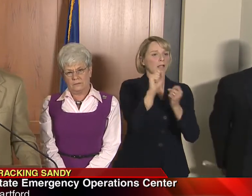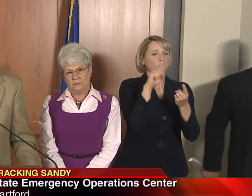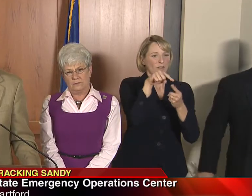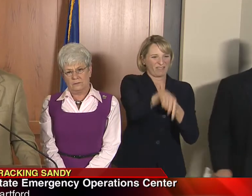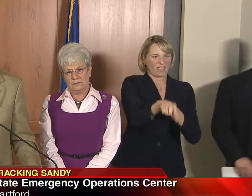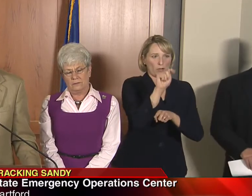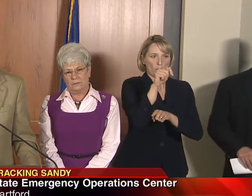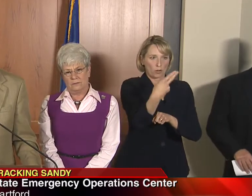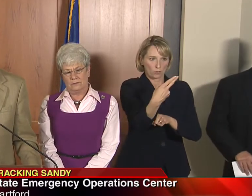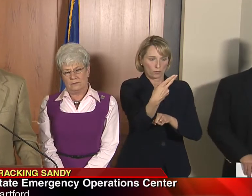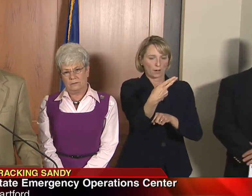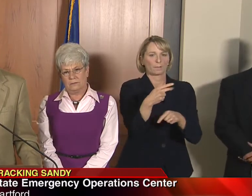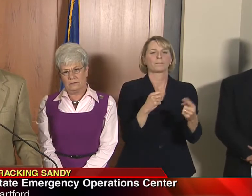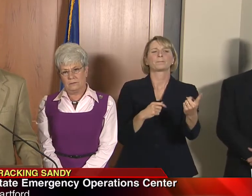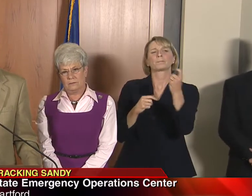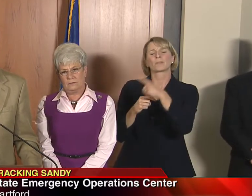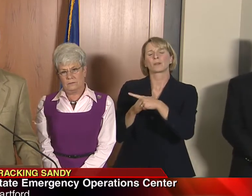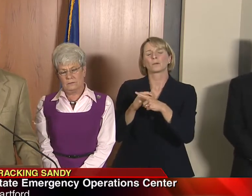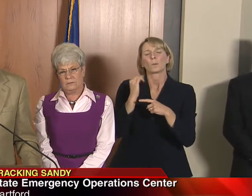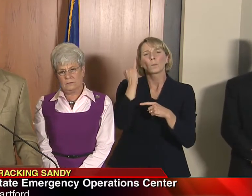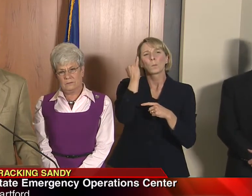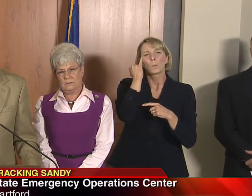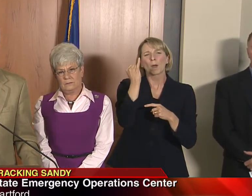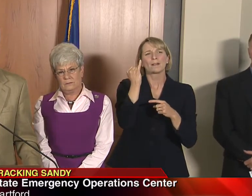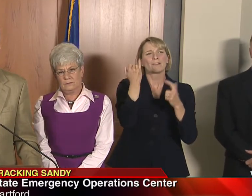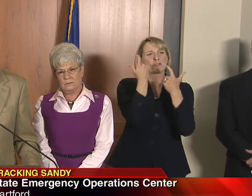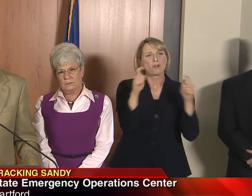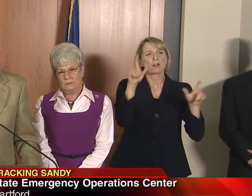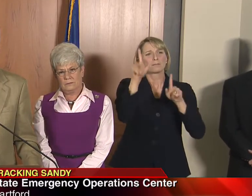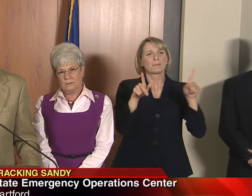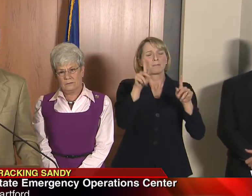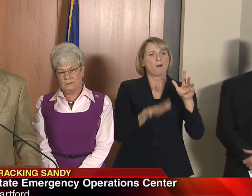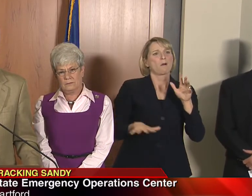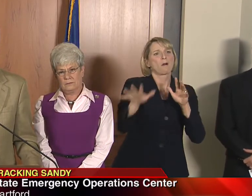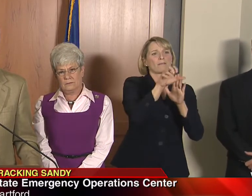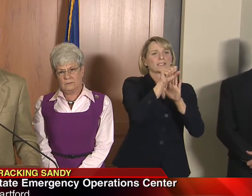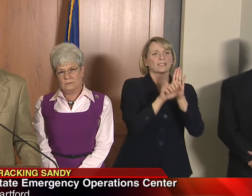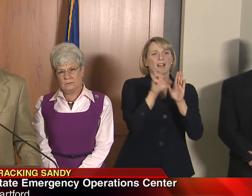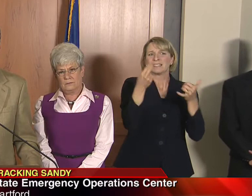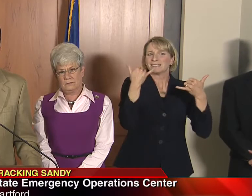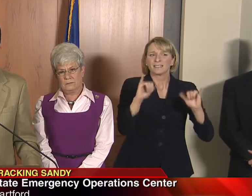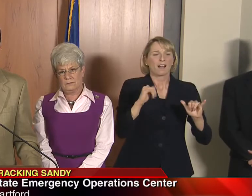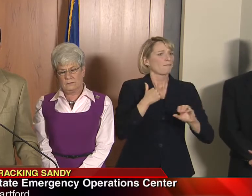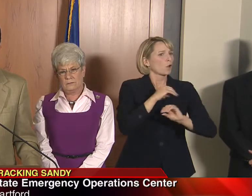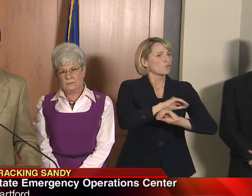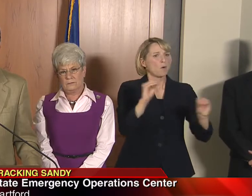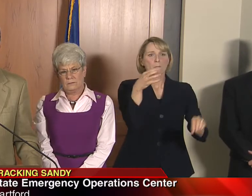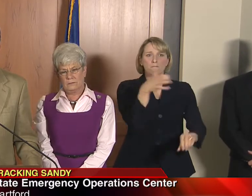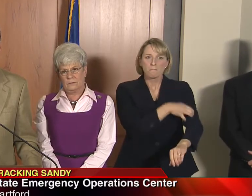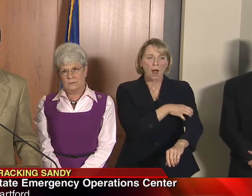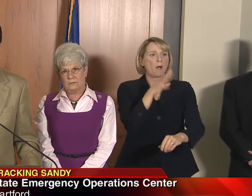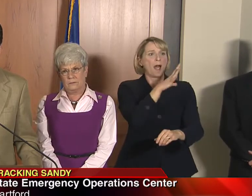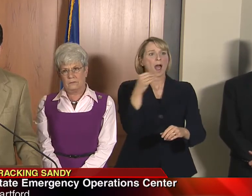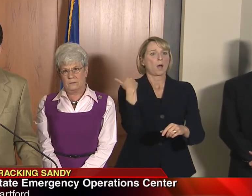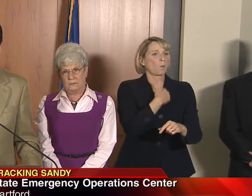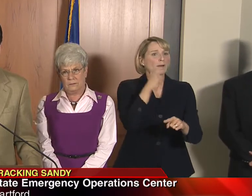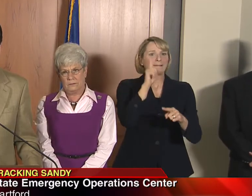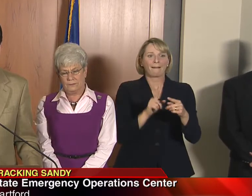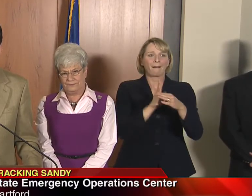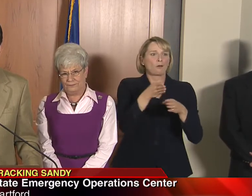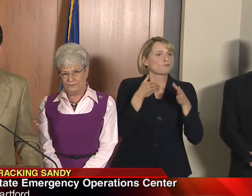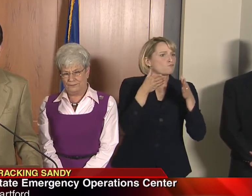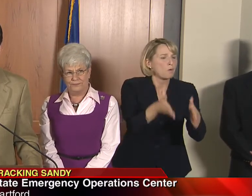Thursday. What if large numbers of people still don't have power and roads are impassable on Election Day? We will cross that bridge